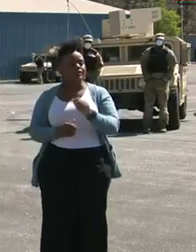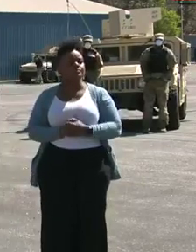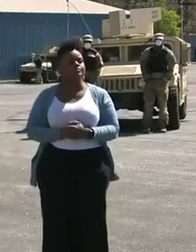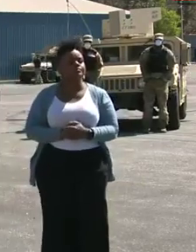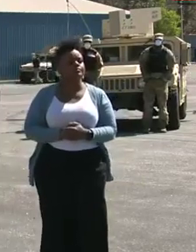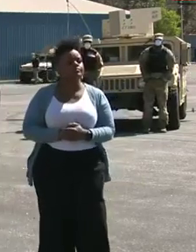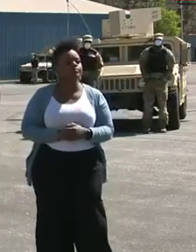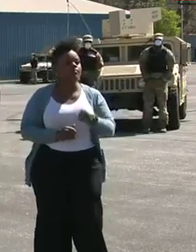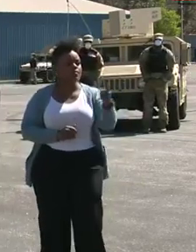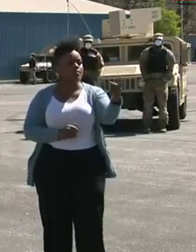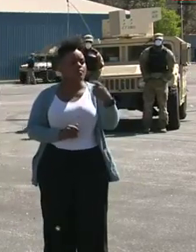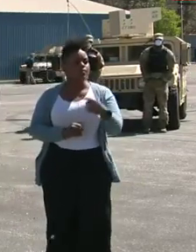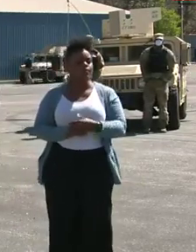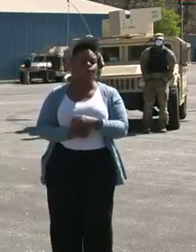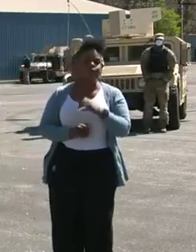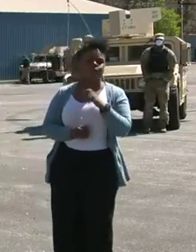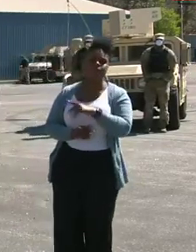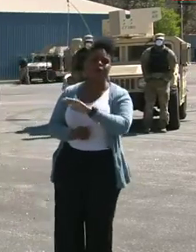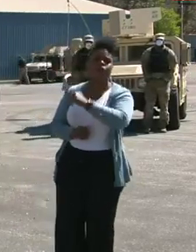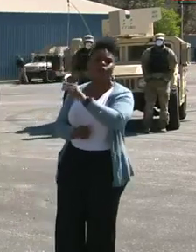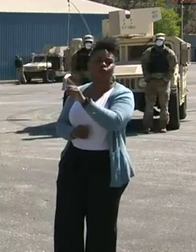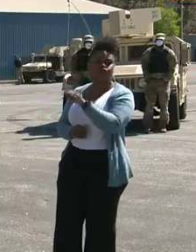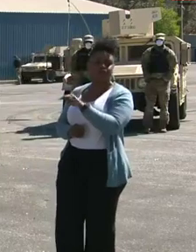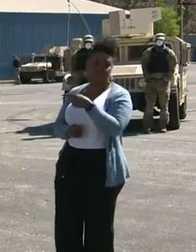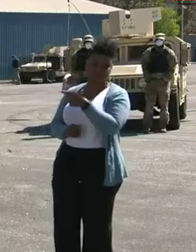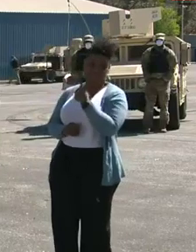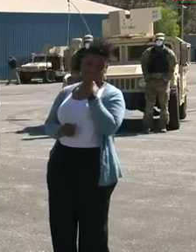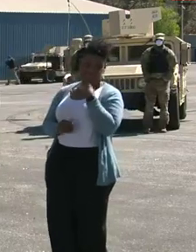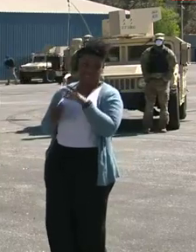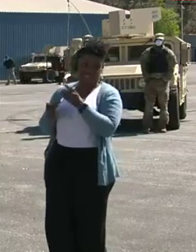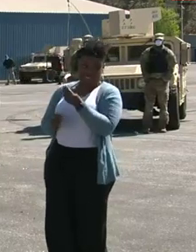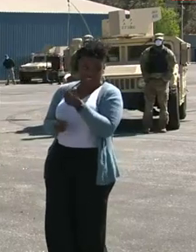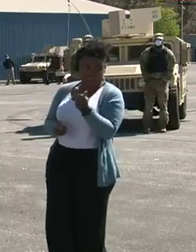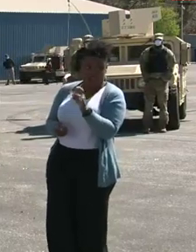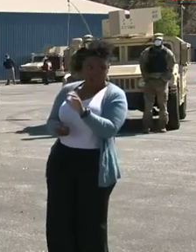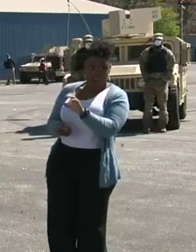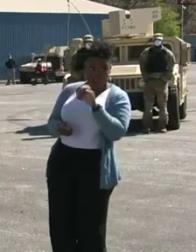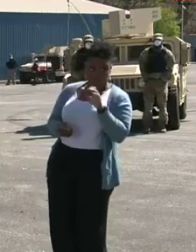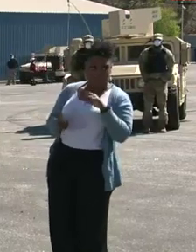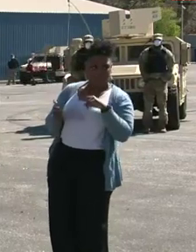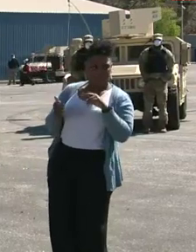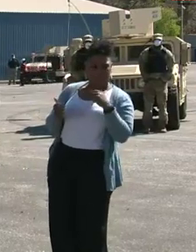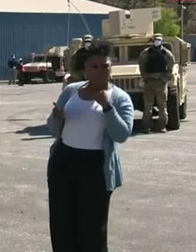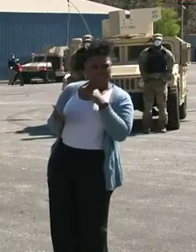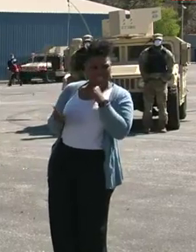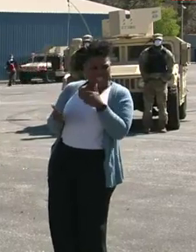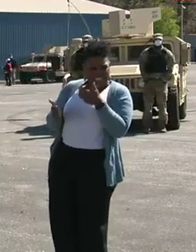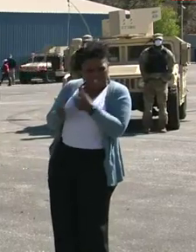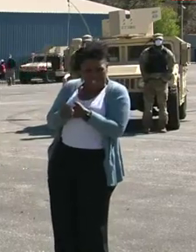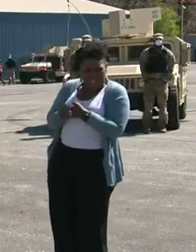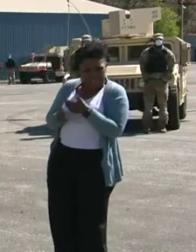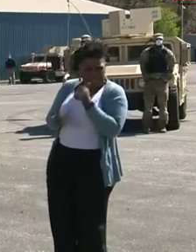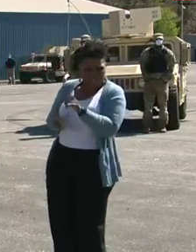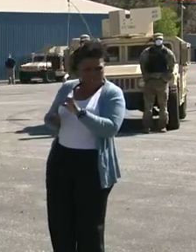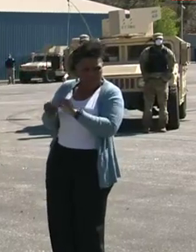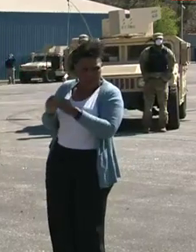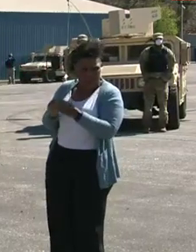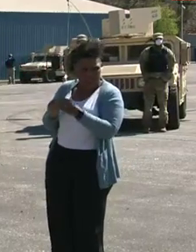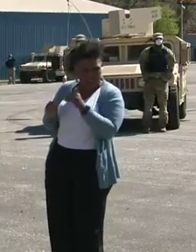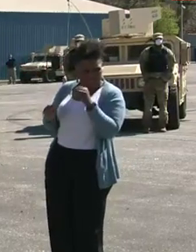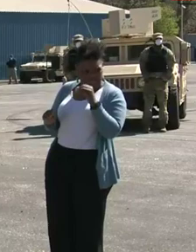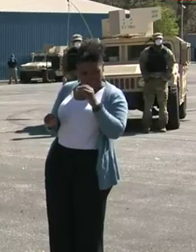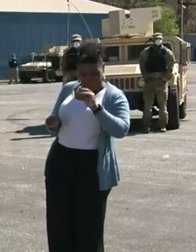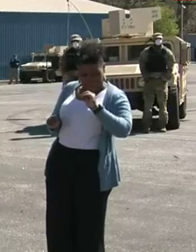So, I mean, you used the phrase several hundred, but then you said you're nowhere near that. I mean, DC, MPD, and FEMS have both been at